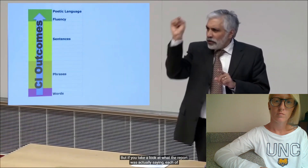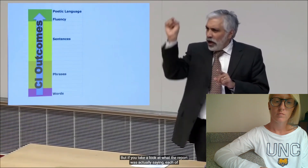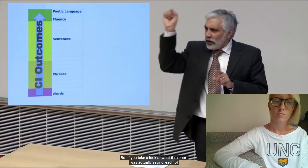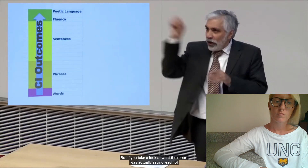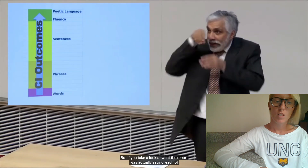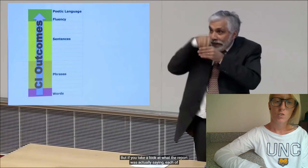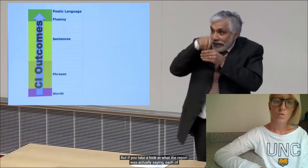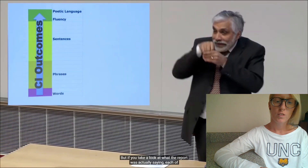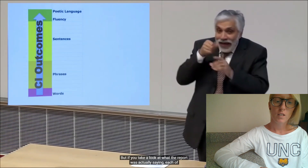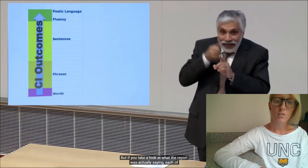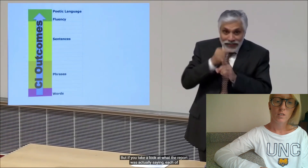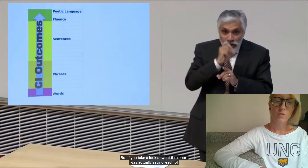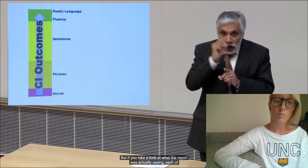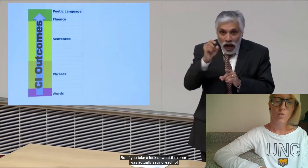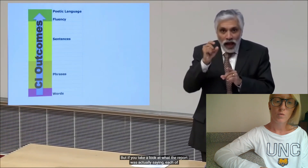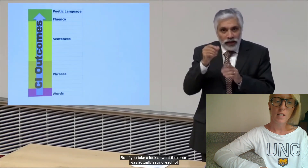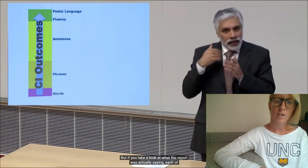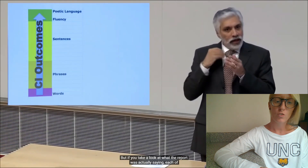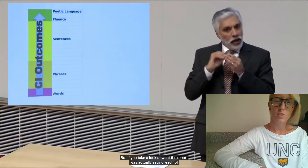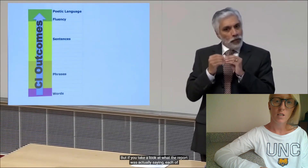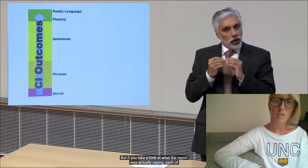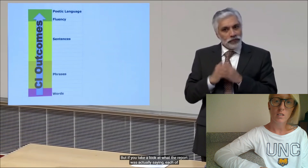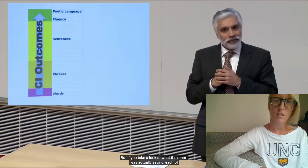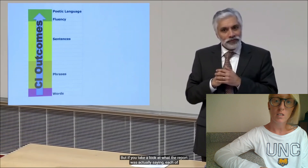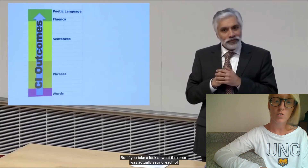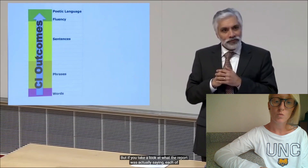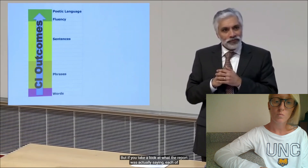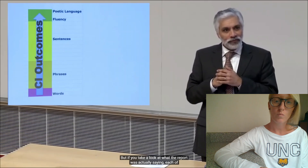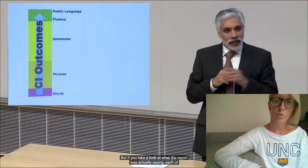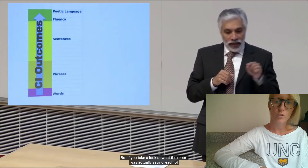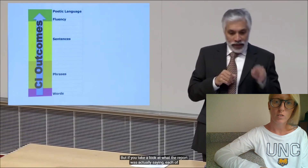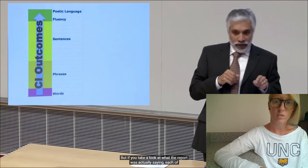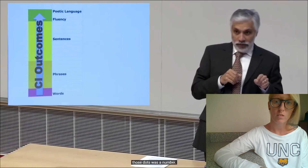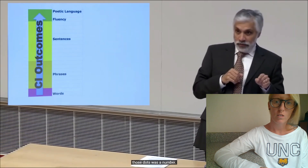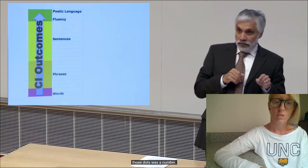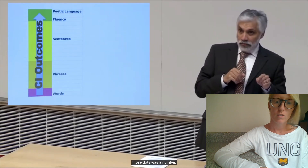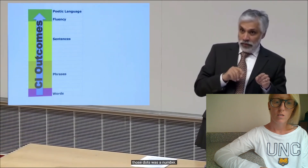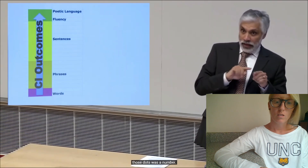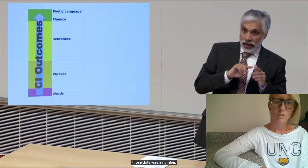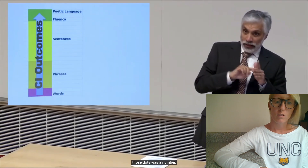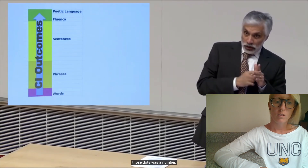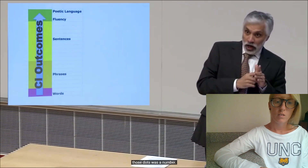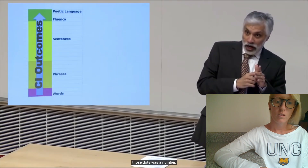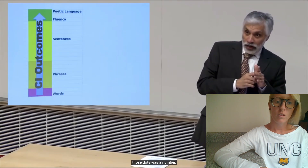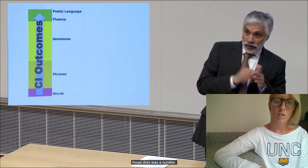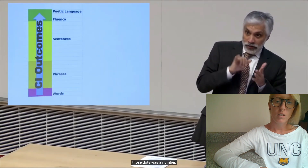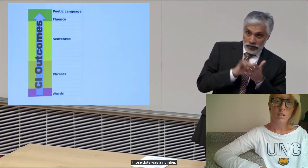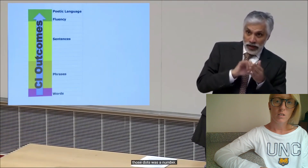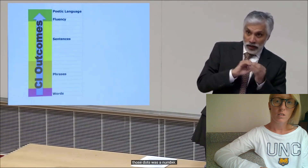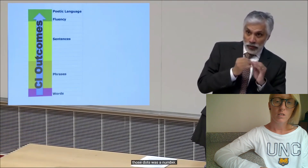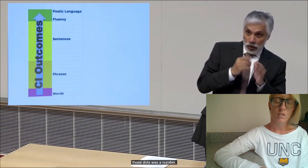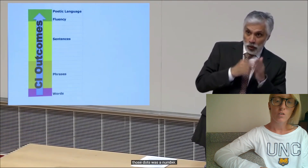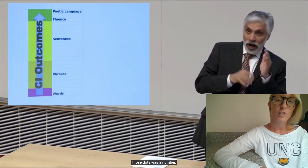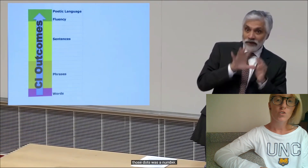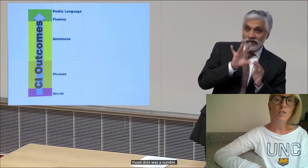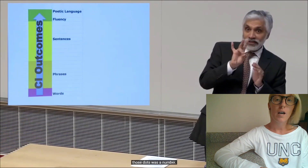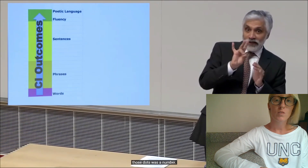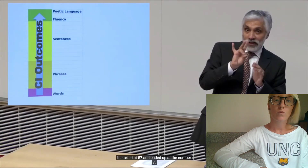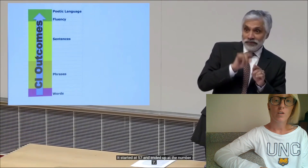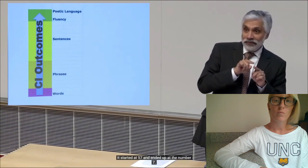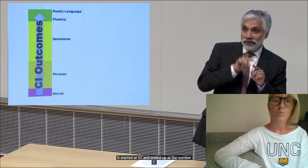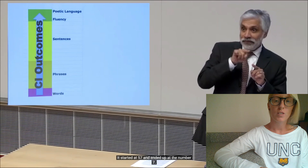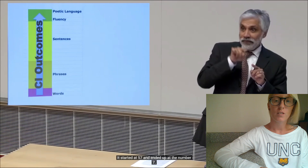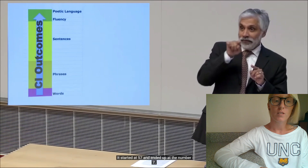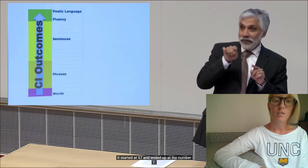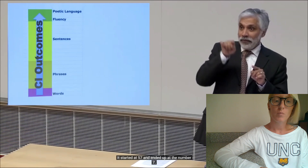But if you So if you take a look at what the the report was actually saying, each of those dots was a number. or each dot.